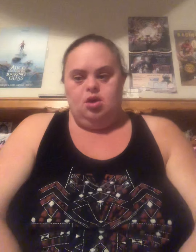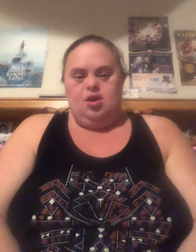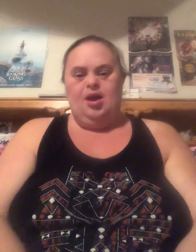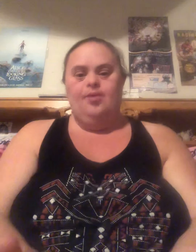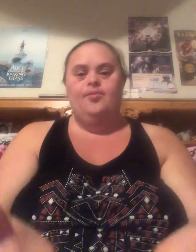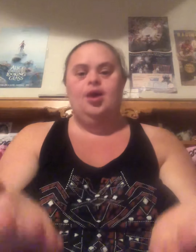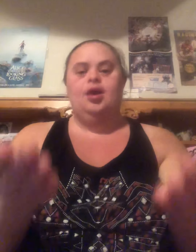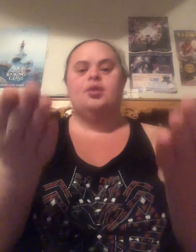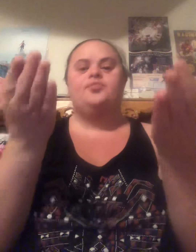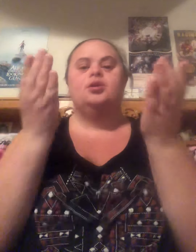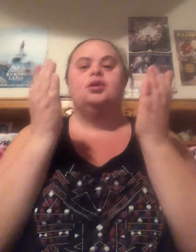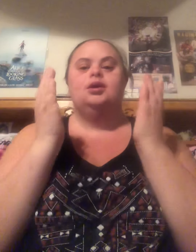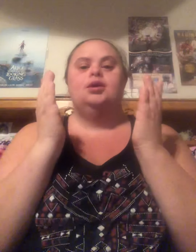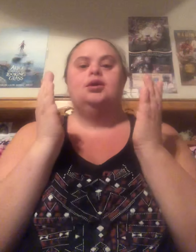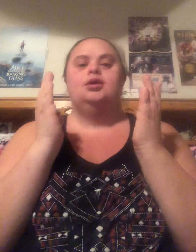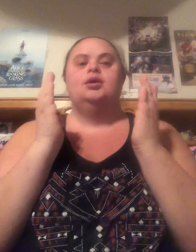I make